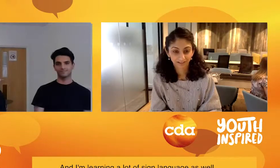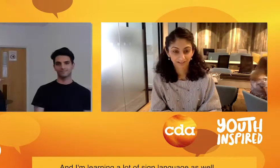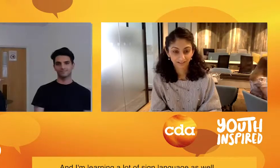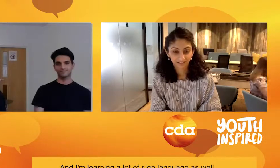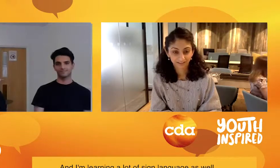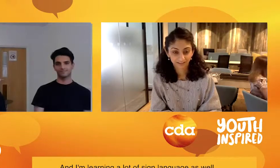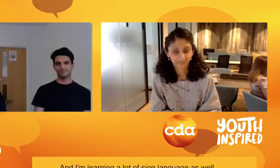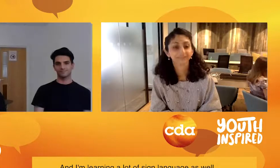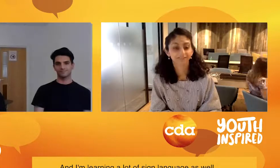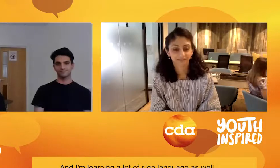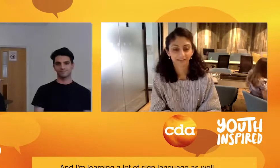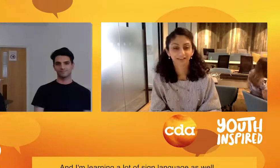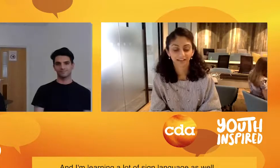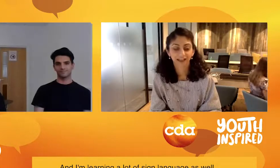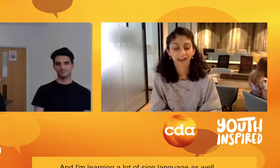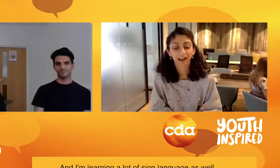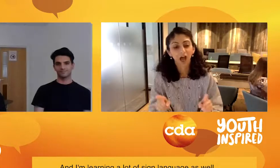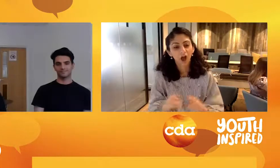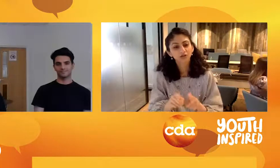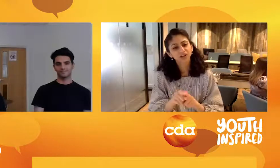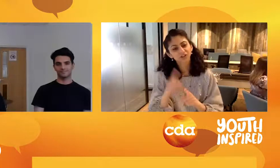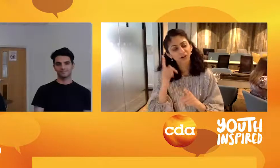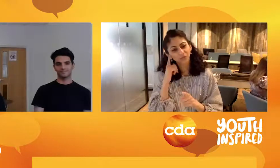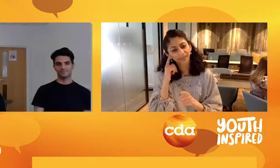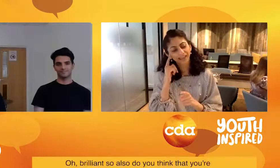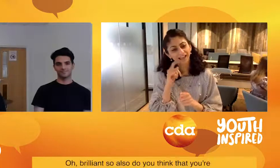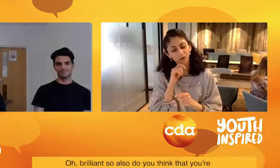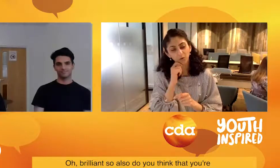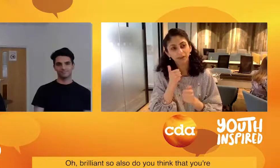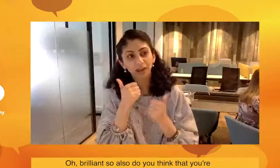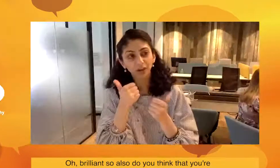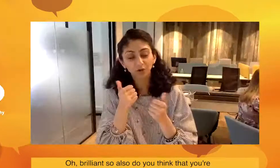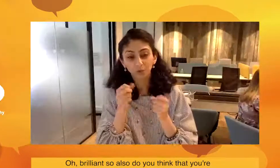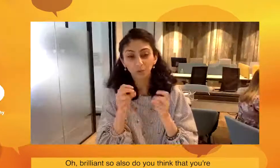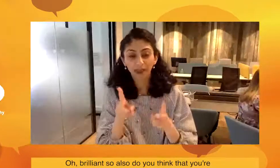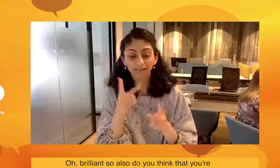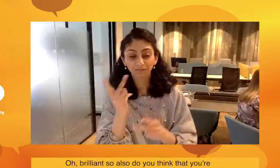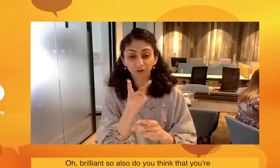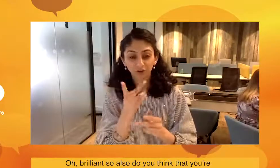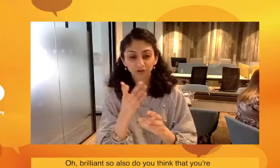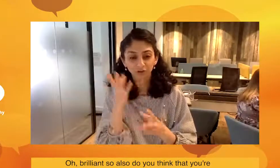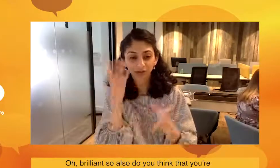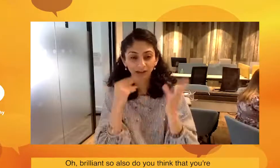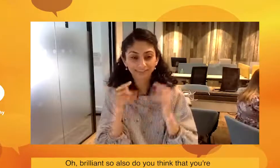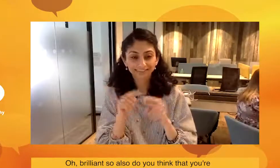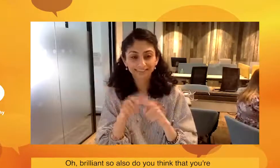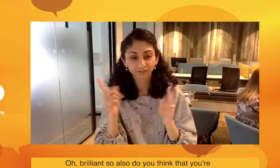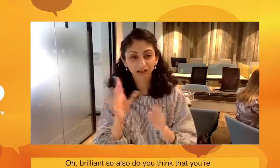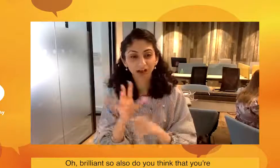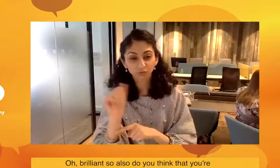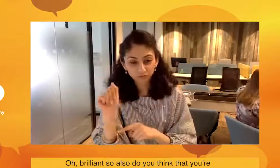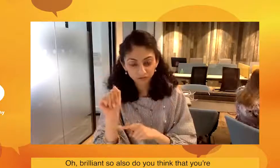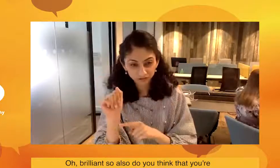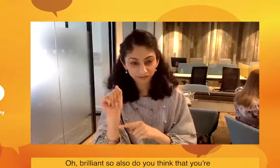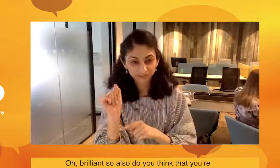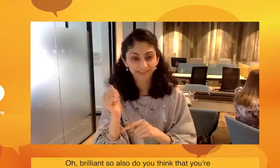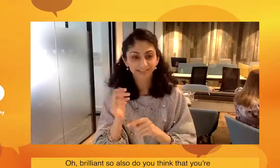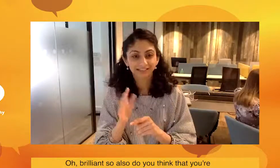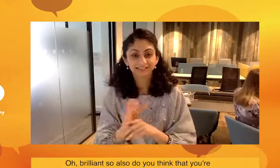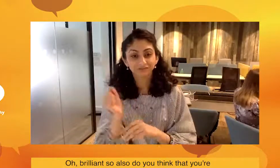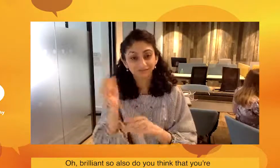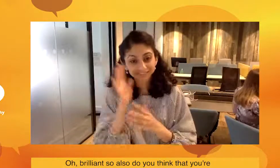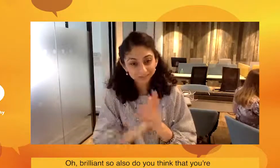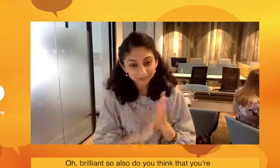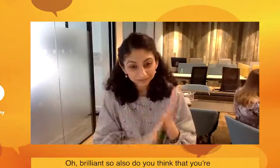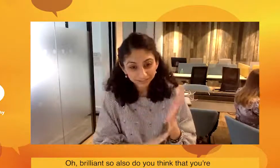And I'm learning a lot of sign language as well. Oh, brilliant. So also, do you think that you're learning a